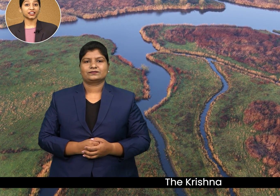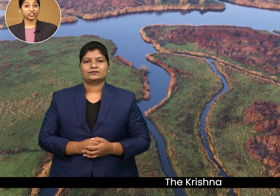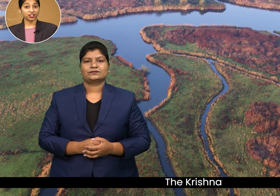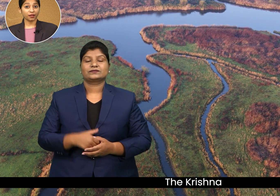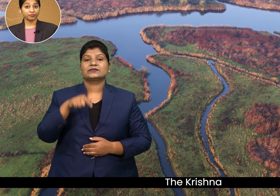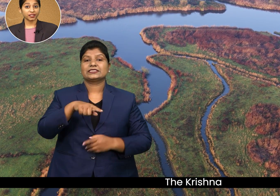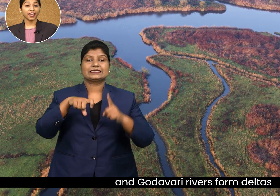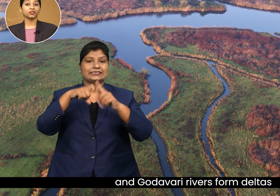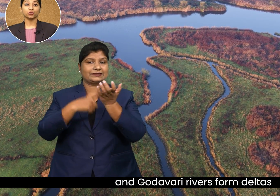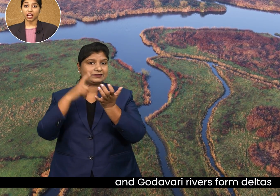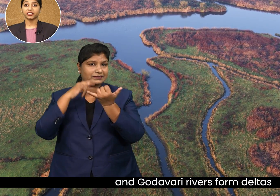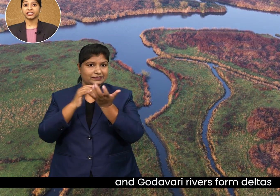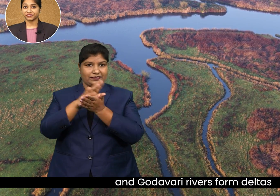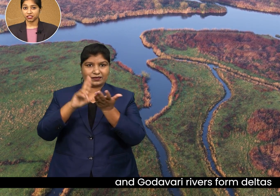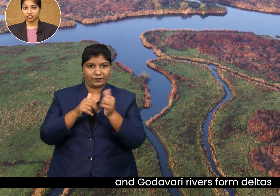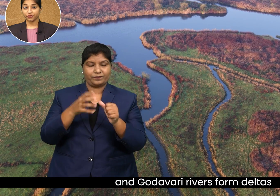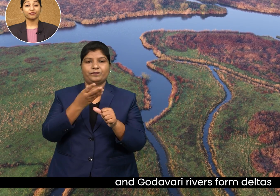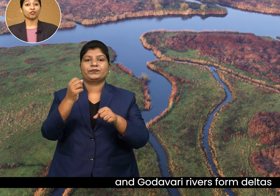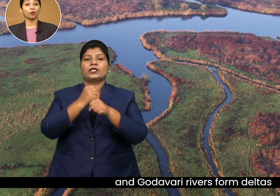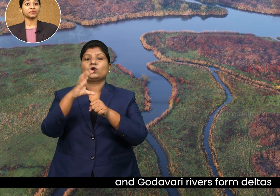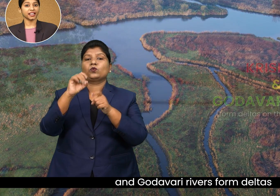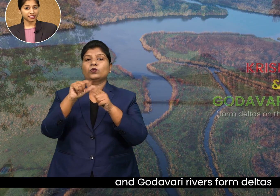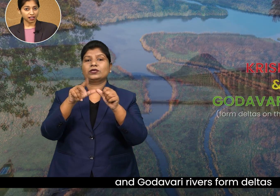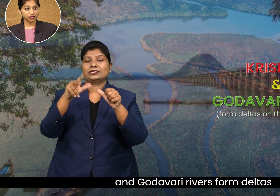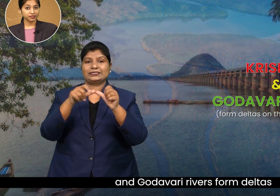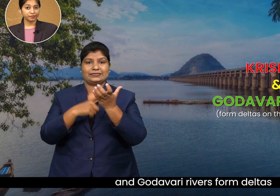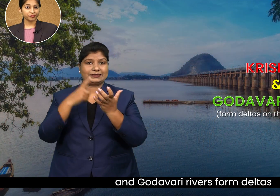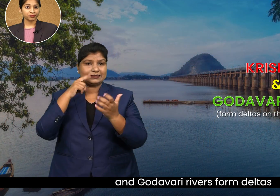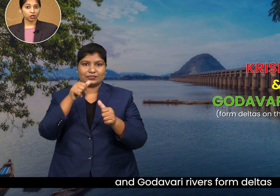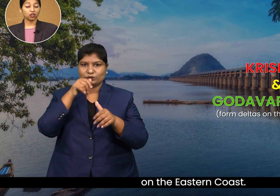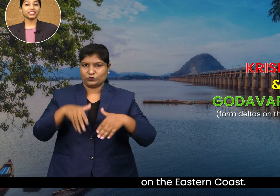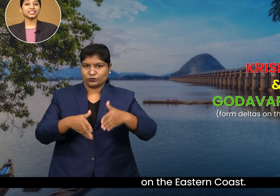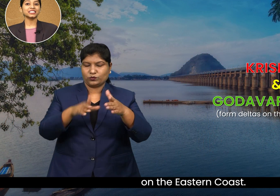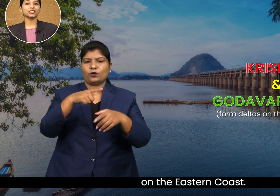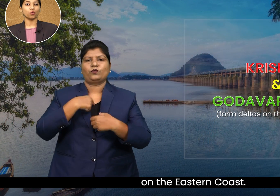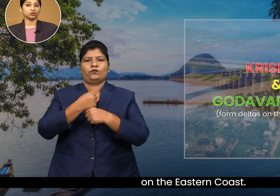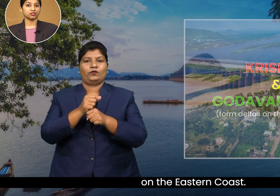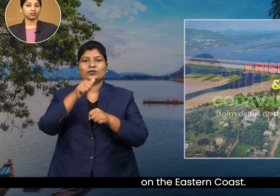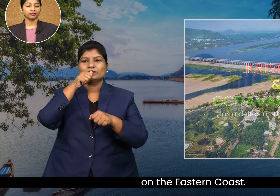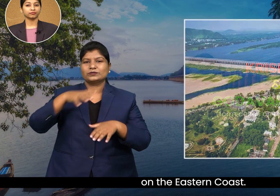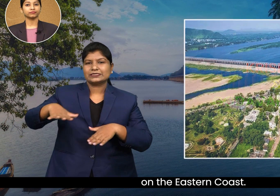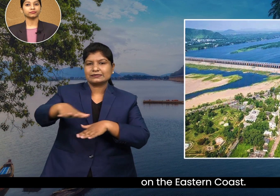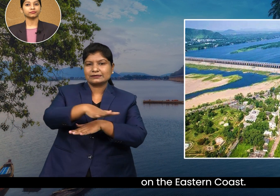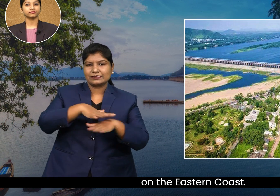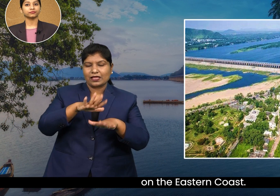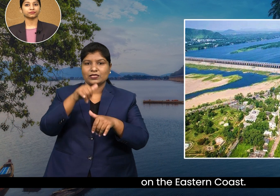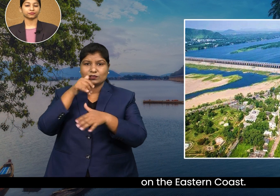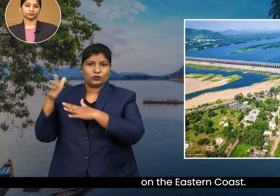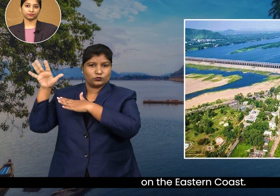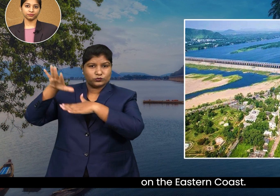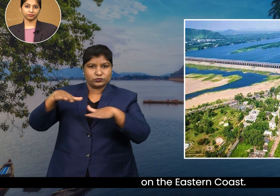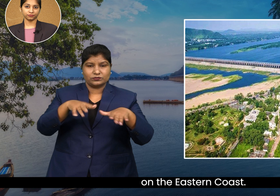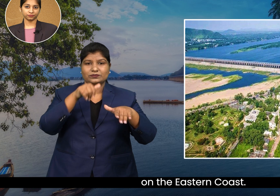The Krishna and Godavari rivers form deltas on the eastern coast.